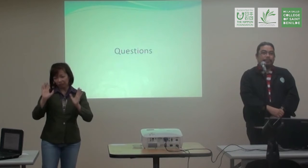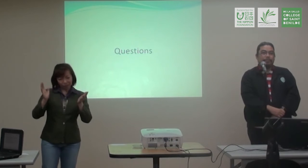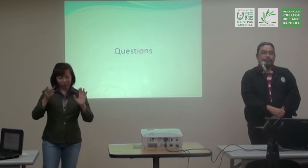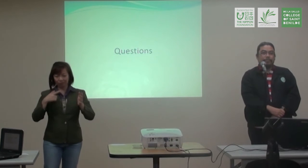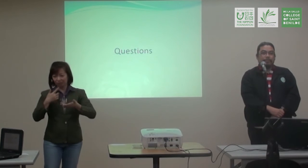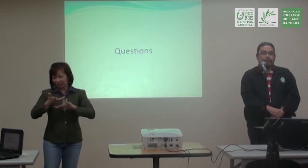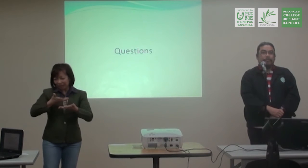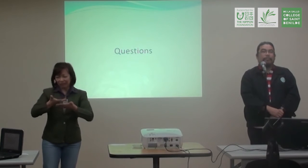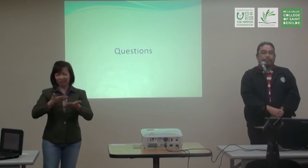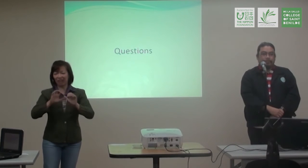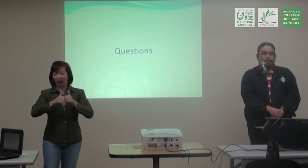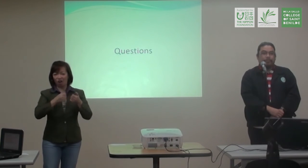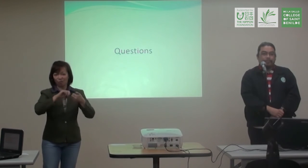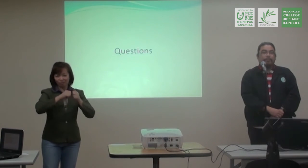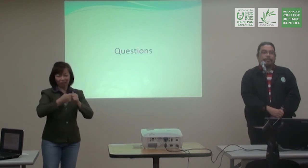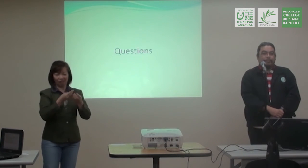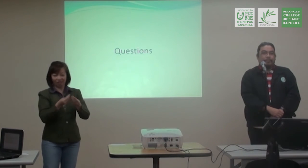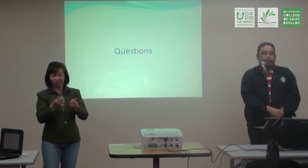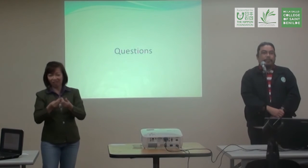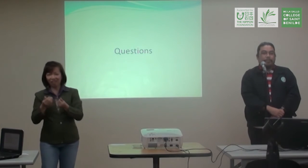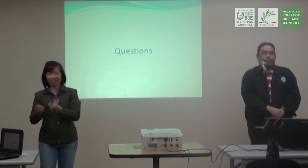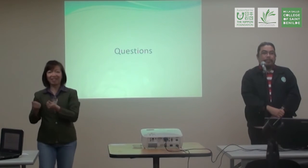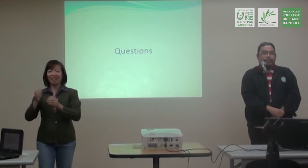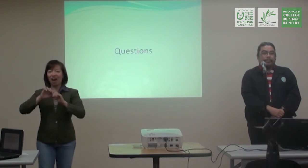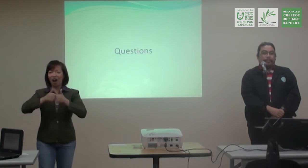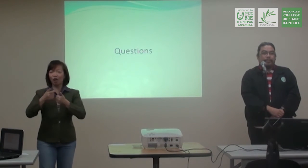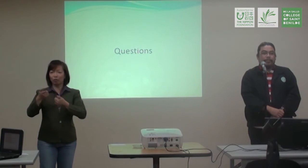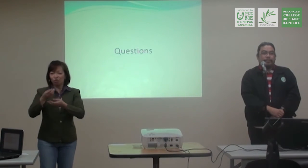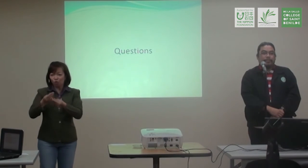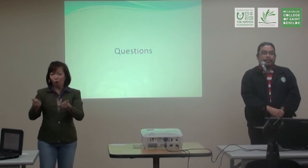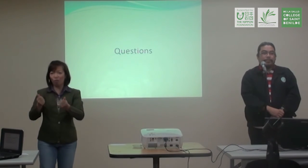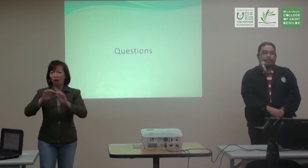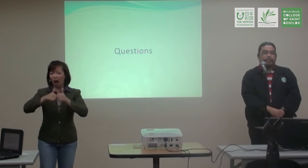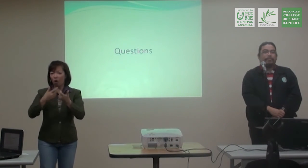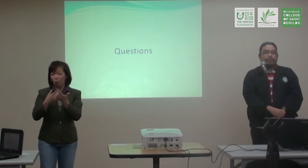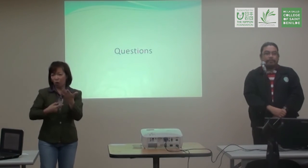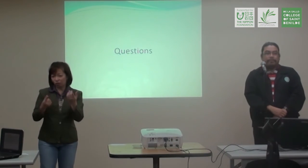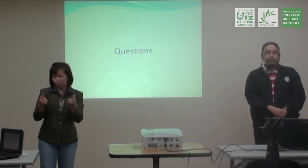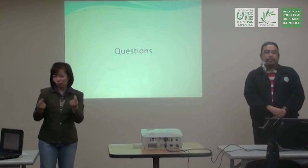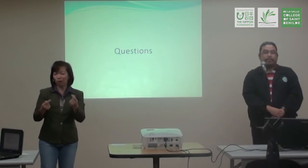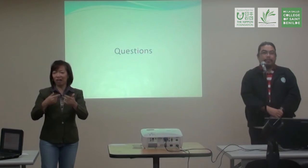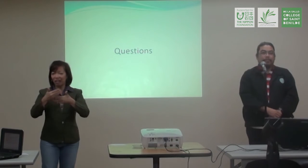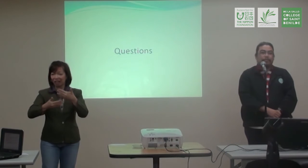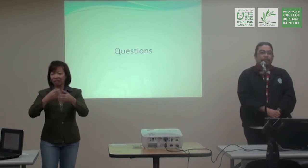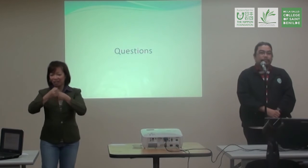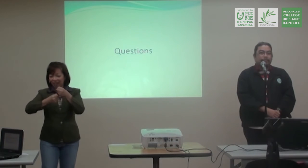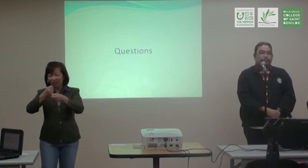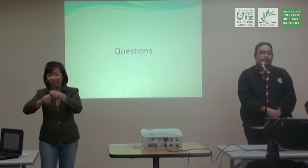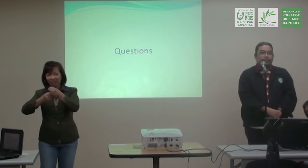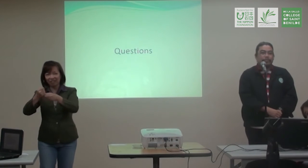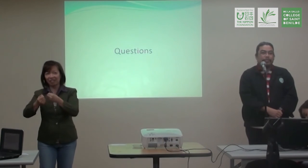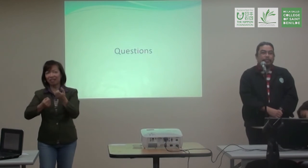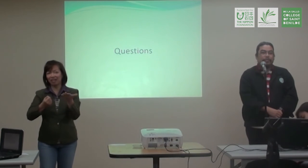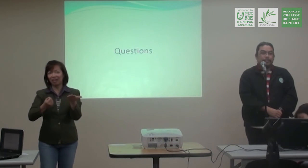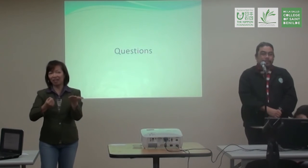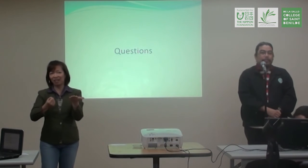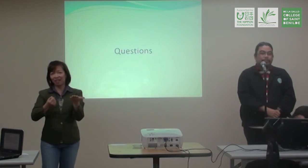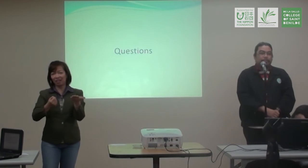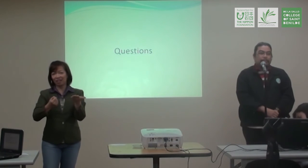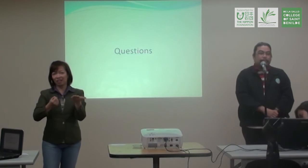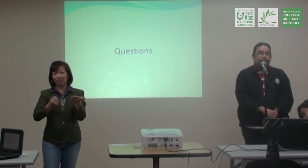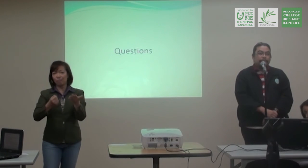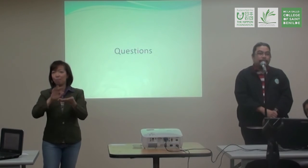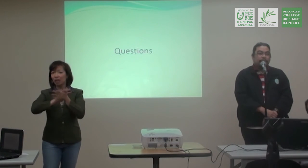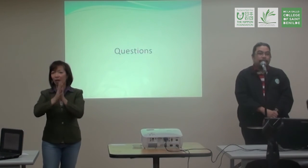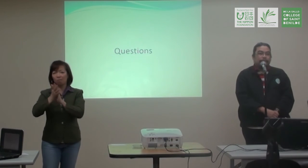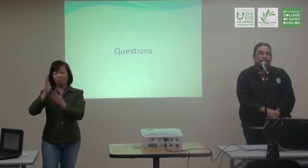were the problems that you saw, how you handled it and addressed it, and then as you went through the years, how you have trimmed it down and